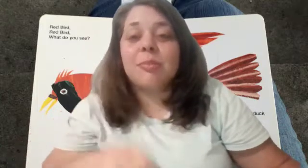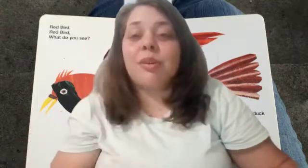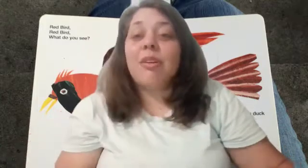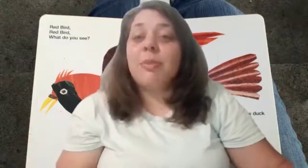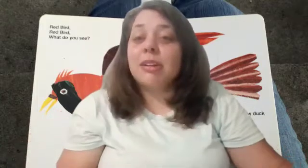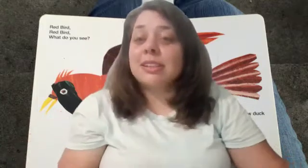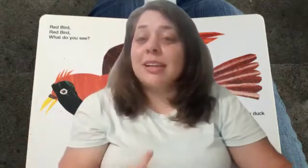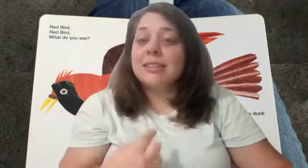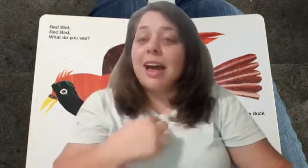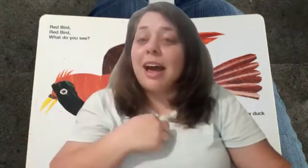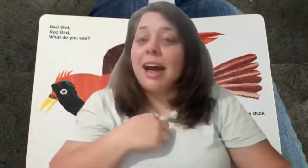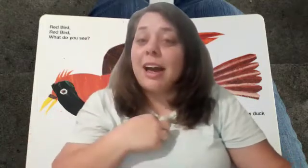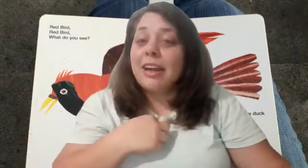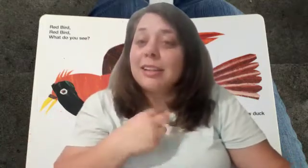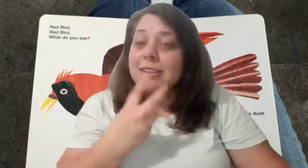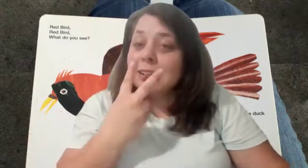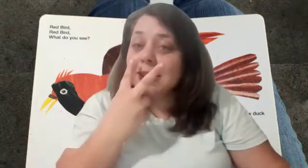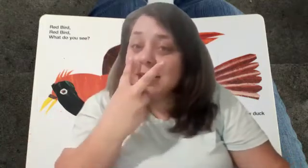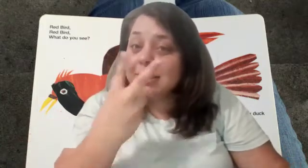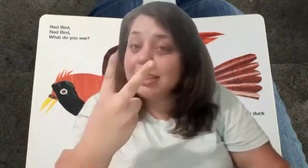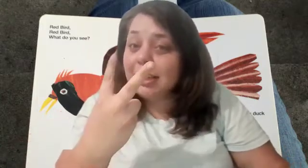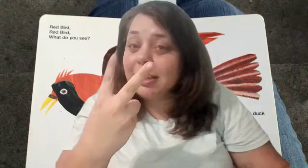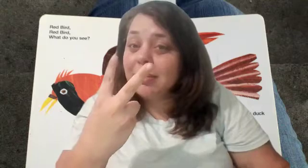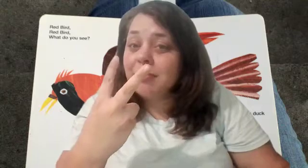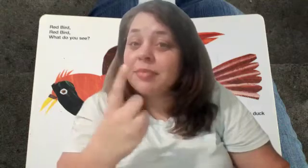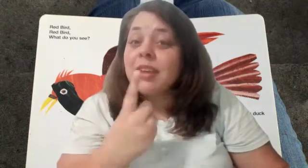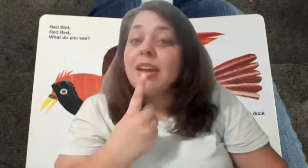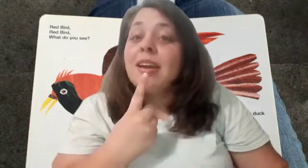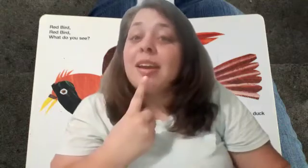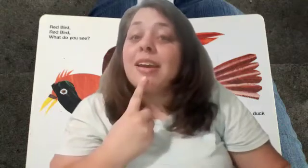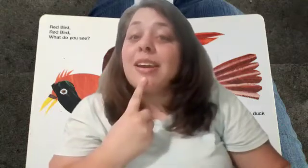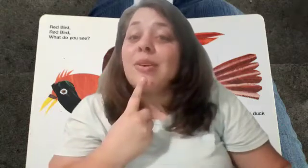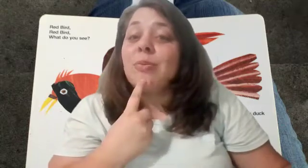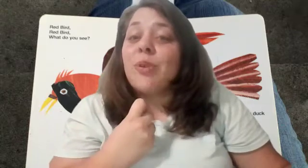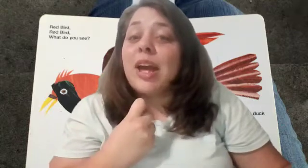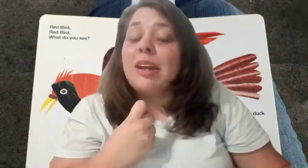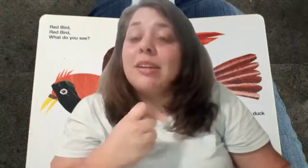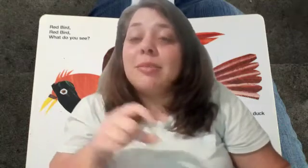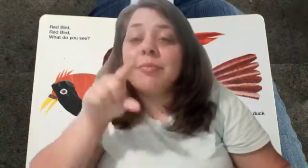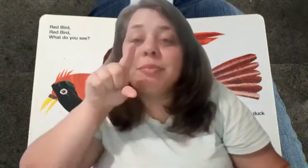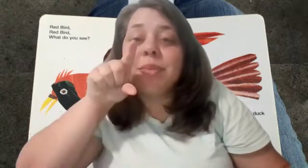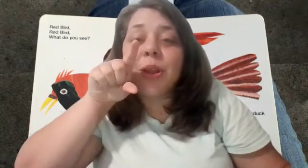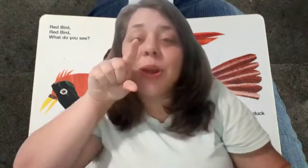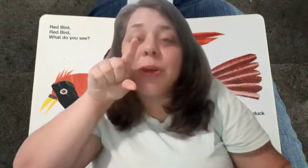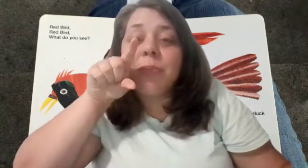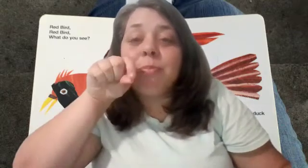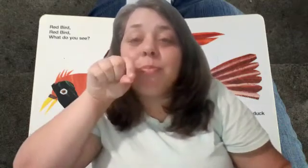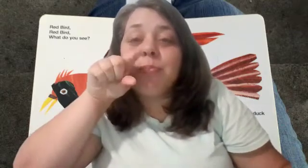So the brown bear says, I see a red